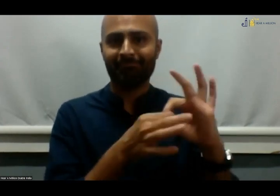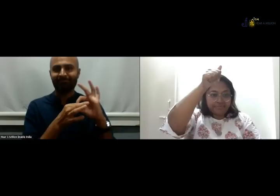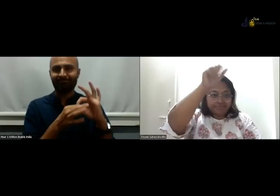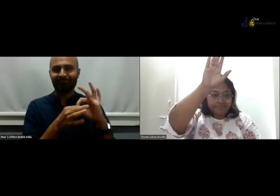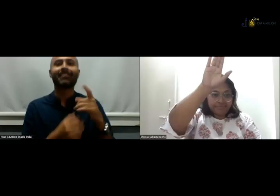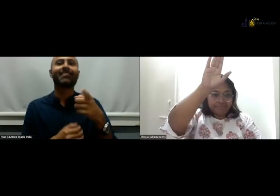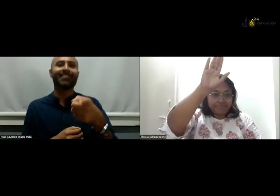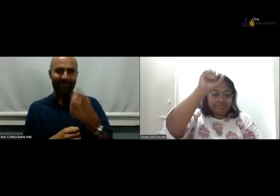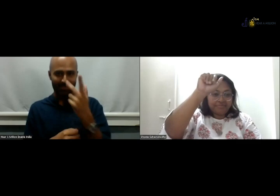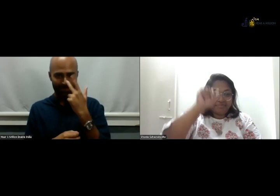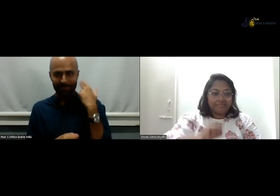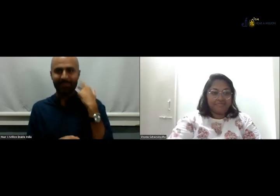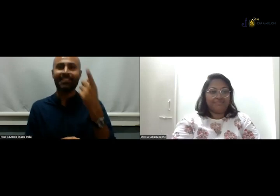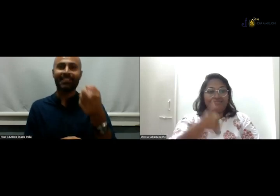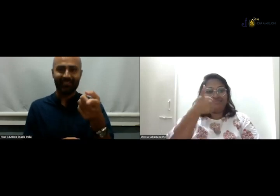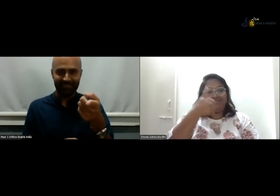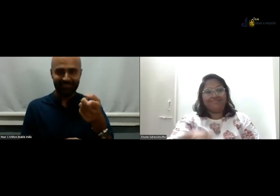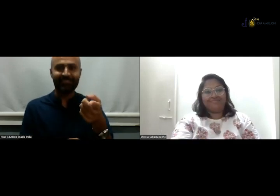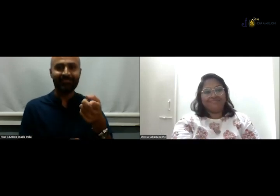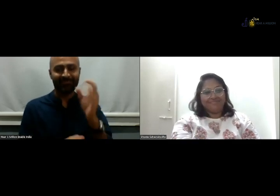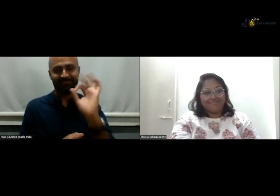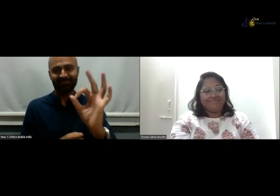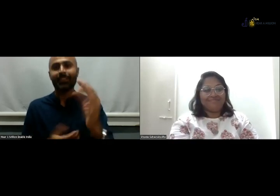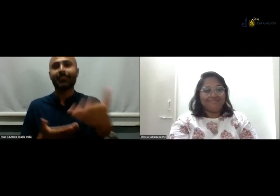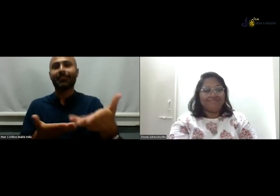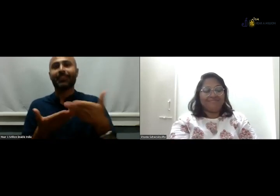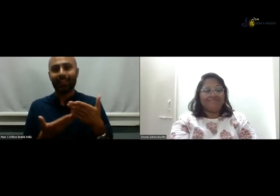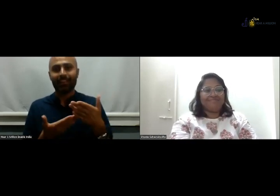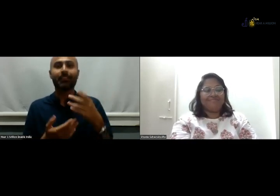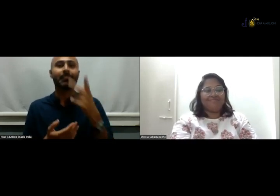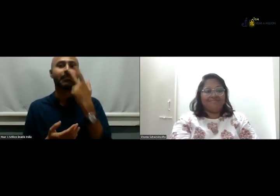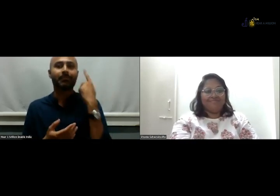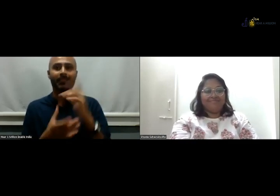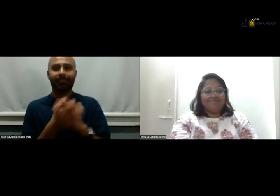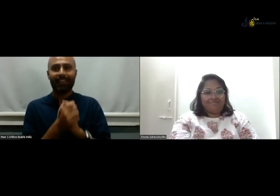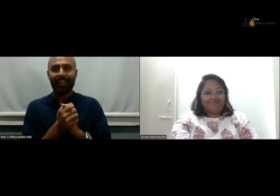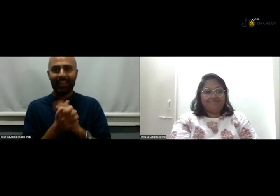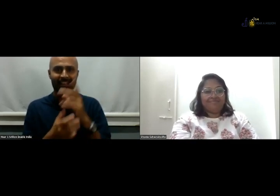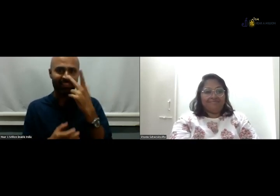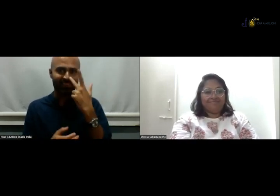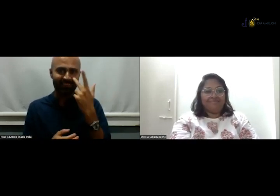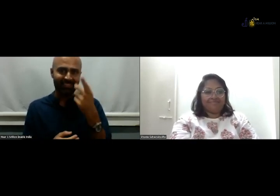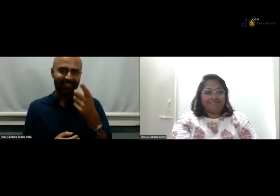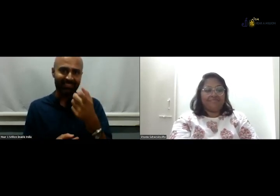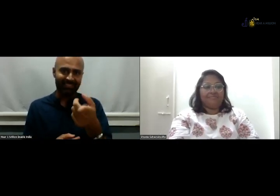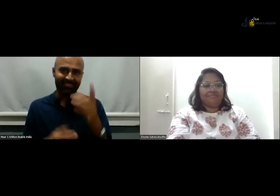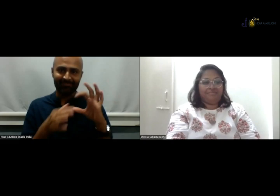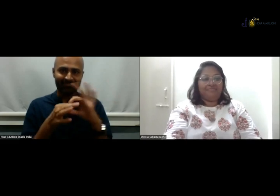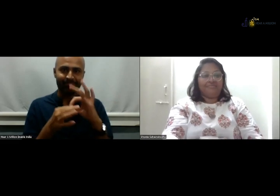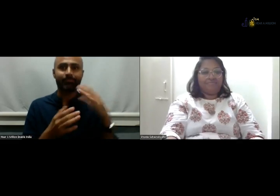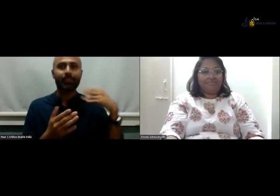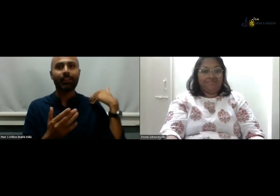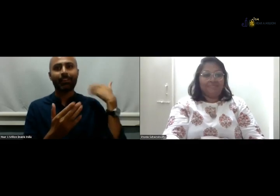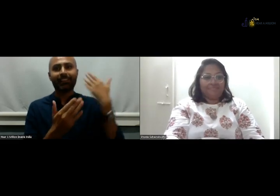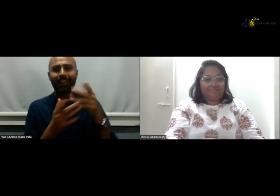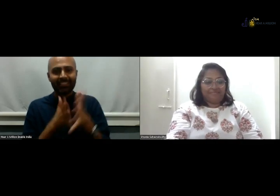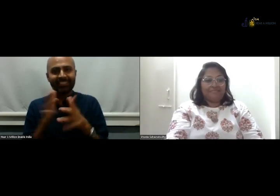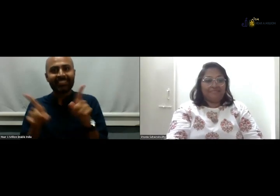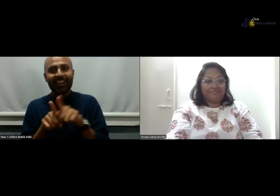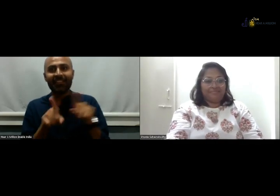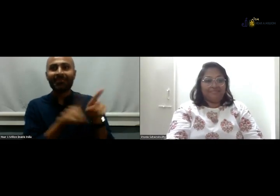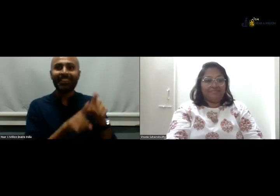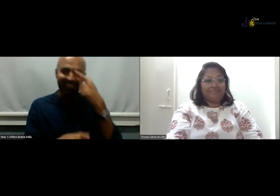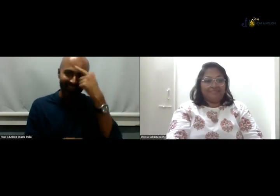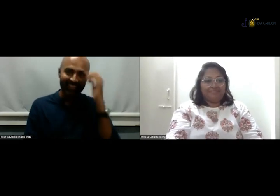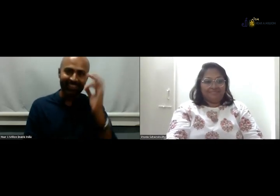She is the friend of Sudamini. Here we have Shweta. Yes, welcome Shweta. Uh,